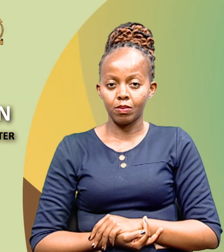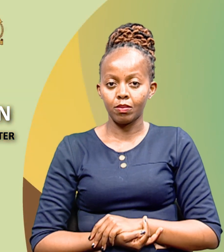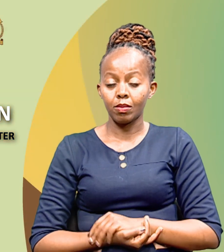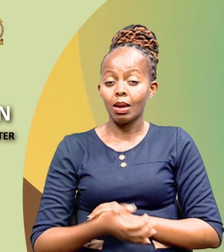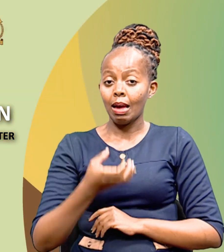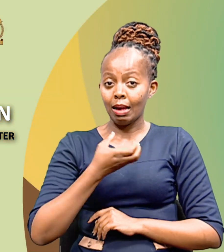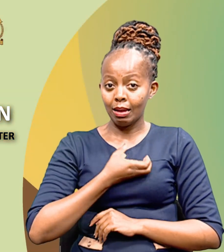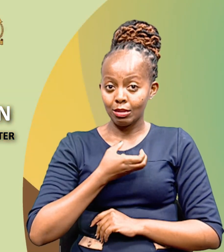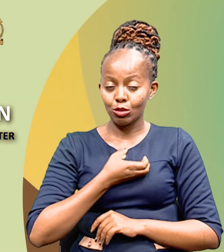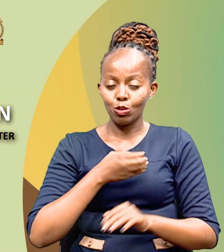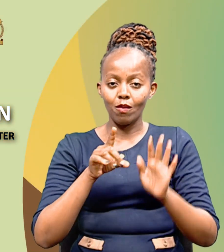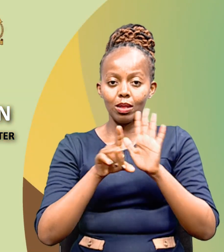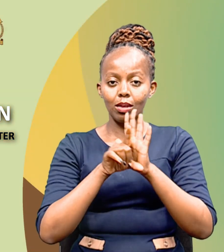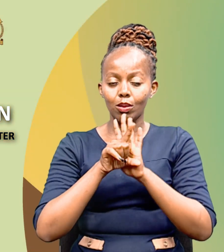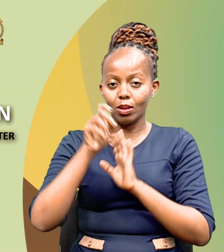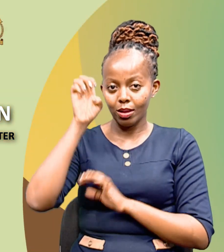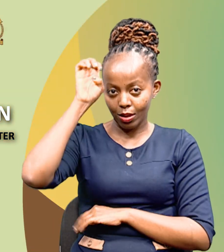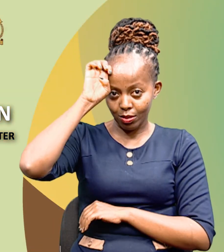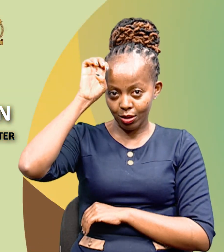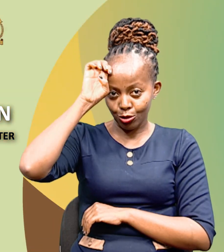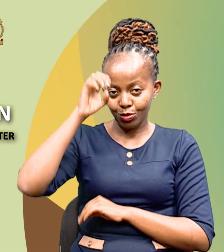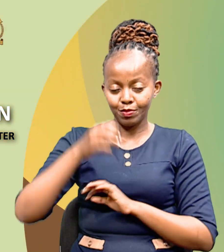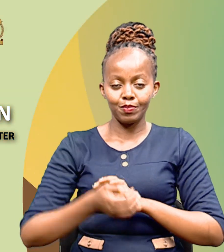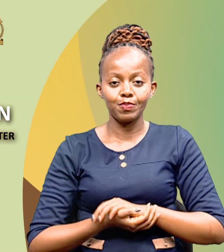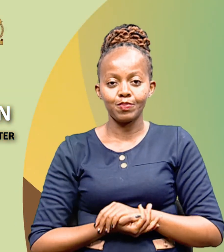Council of Legal Education.